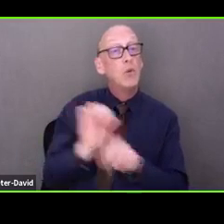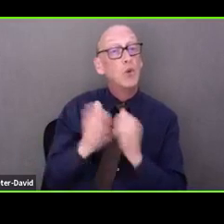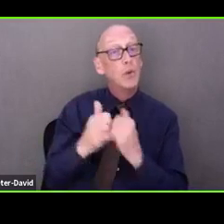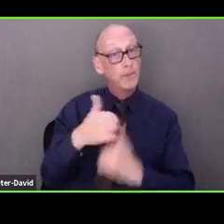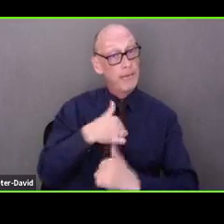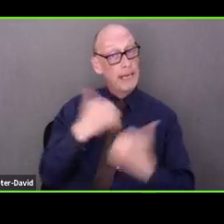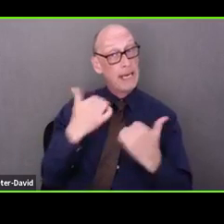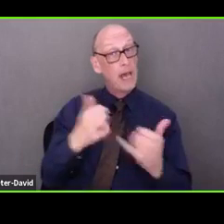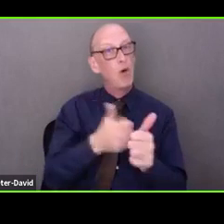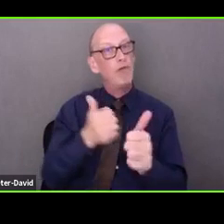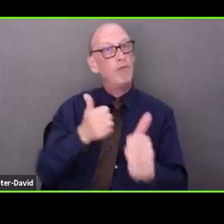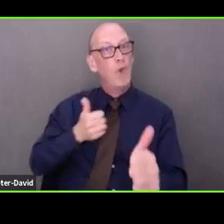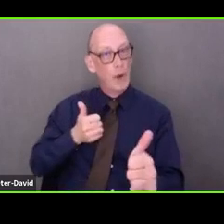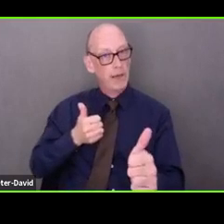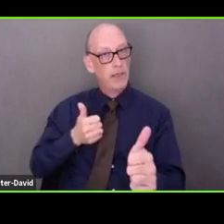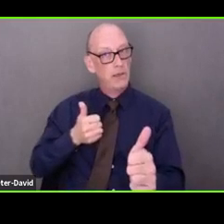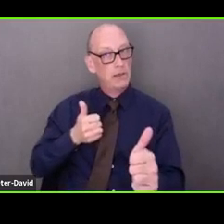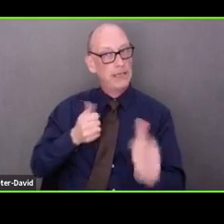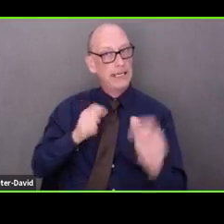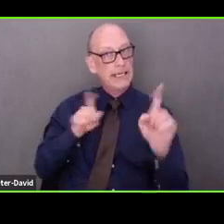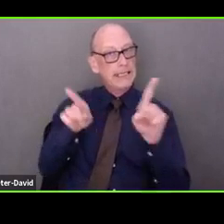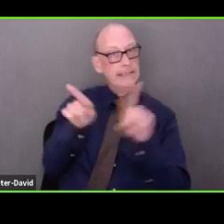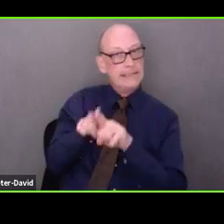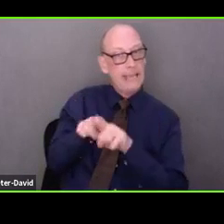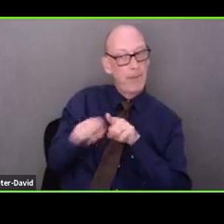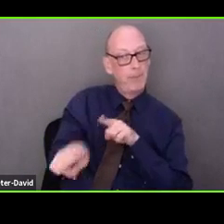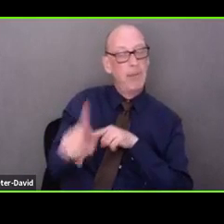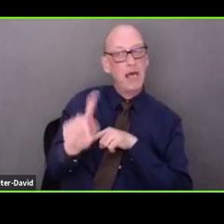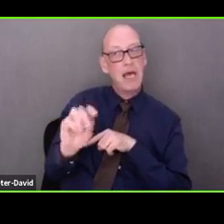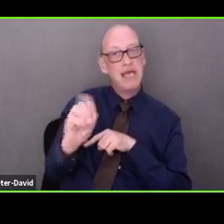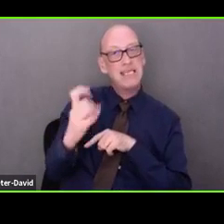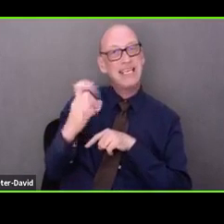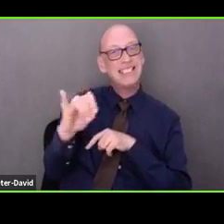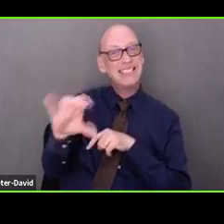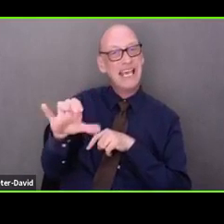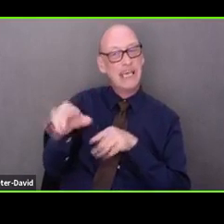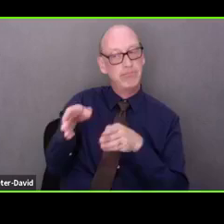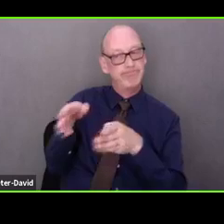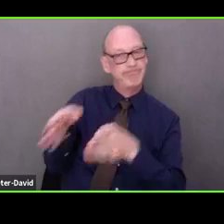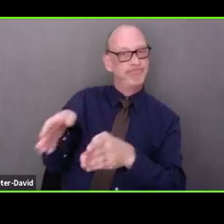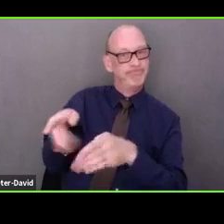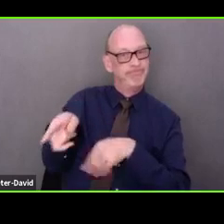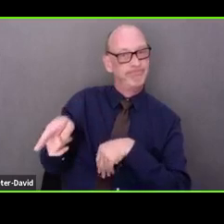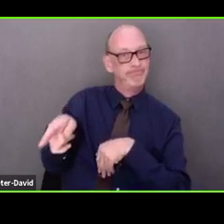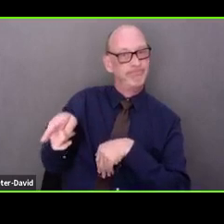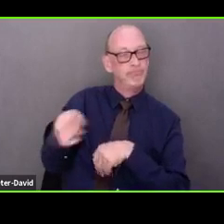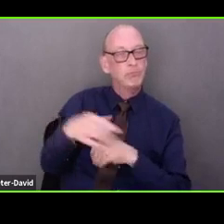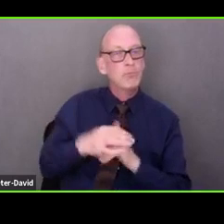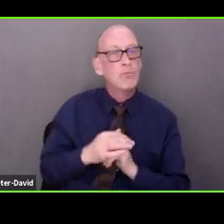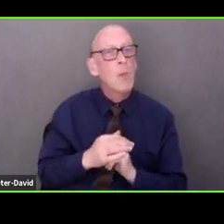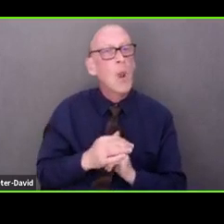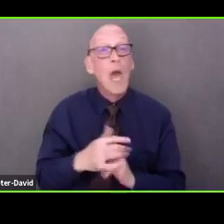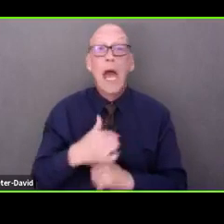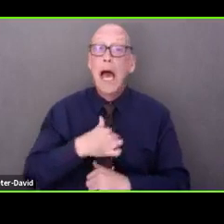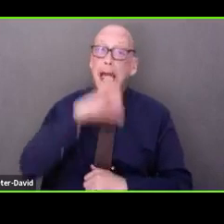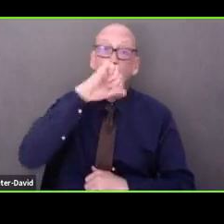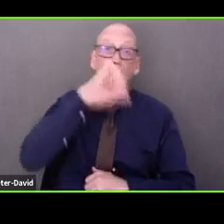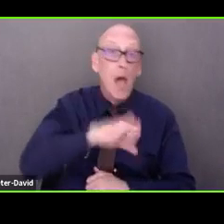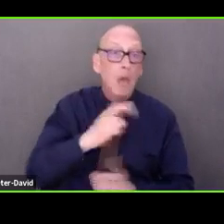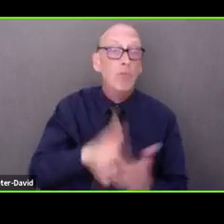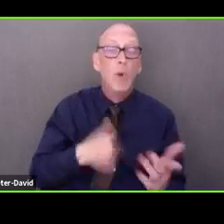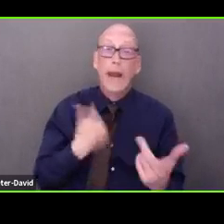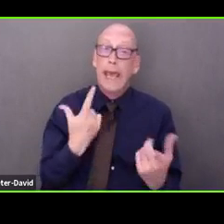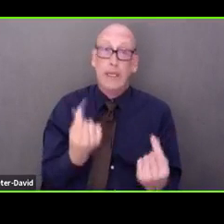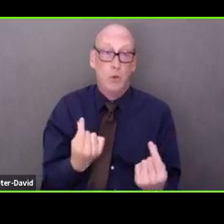going down some of those toxic paths. So, I love what I do. I